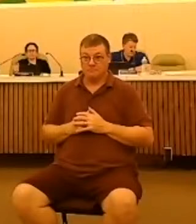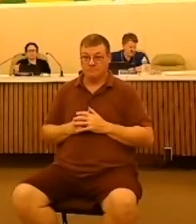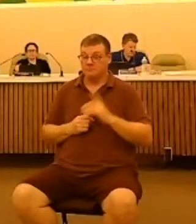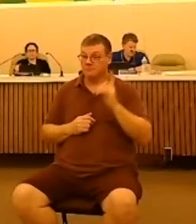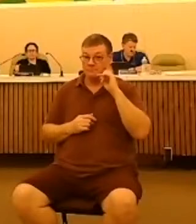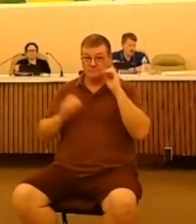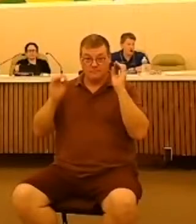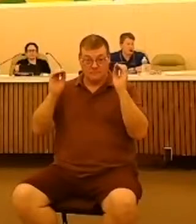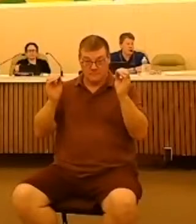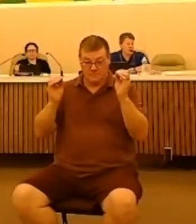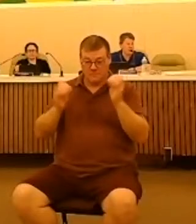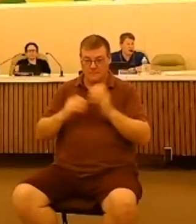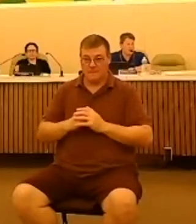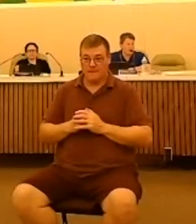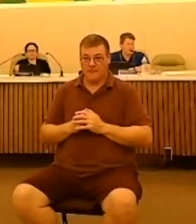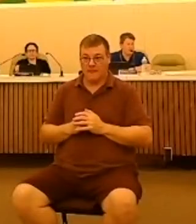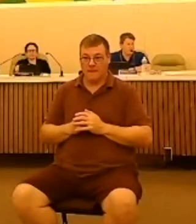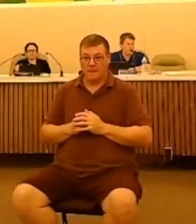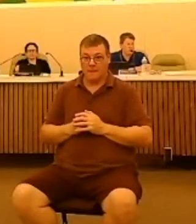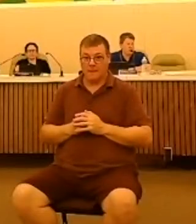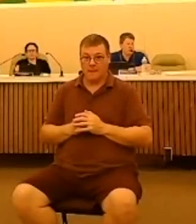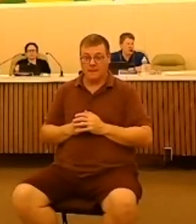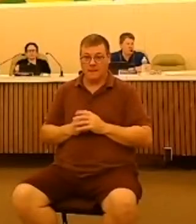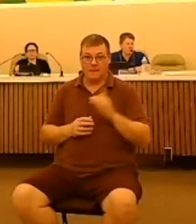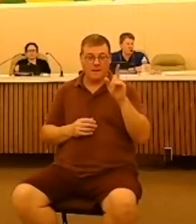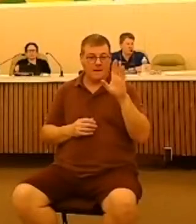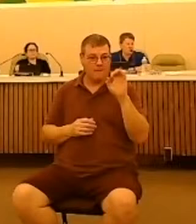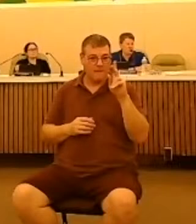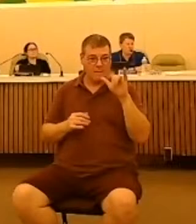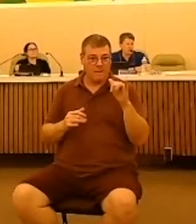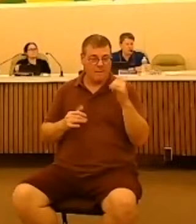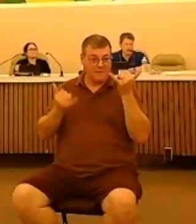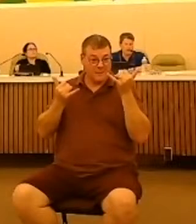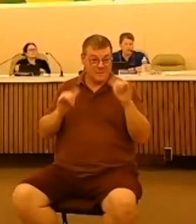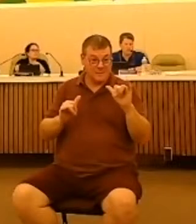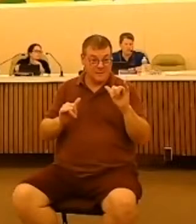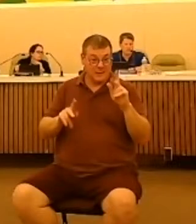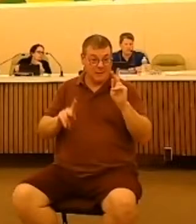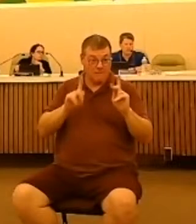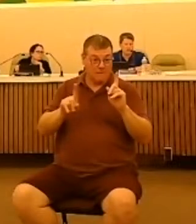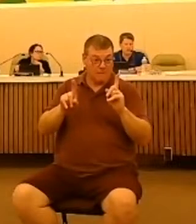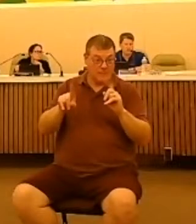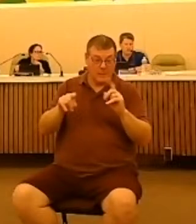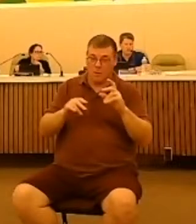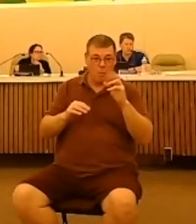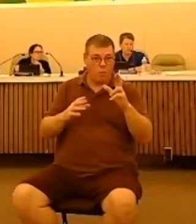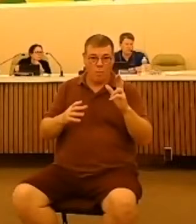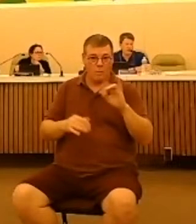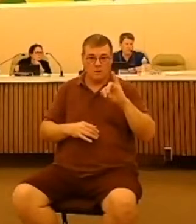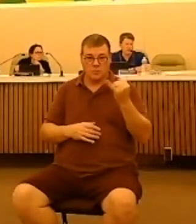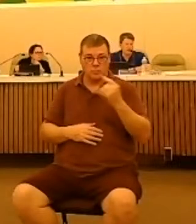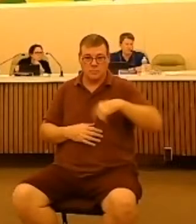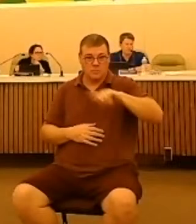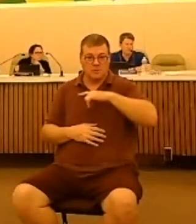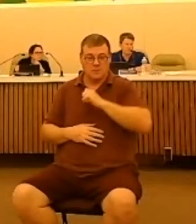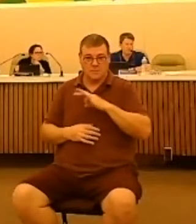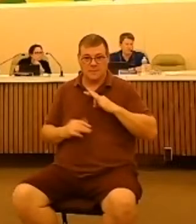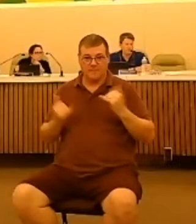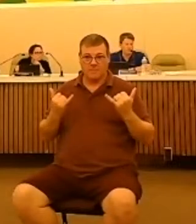Hearing none. Well, anything online? Becky, are there still attendance or is it just staff